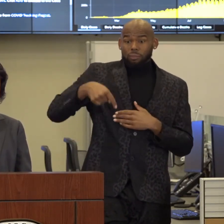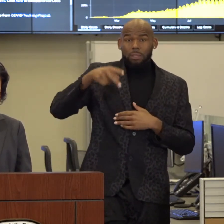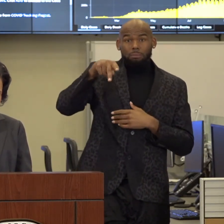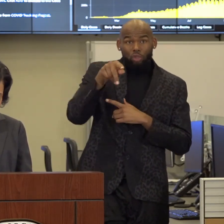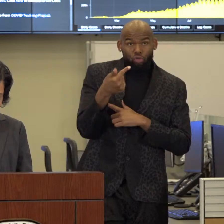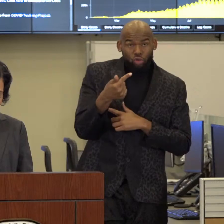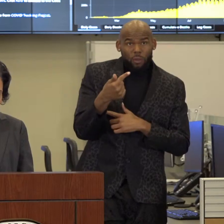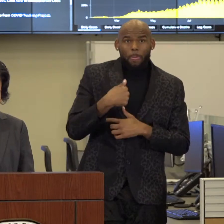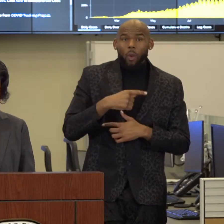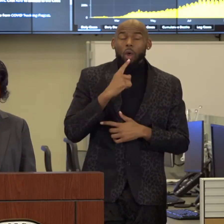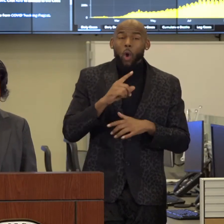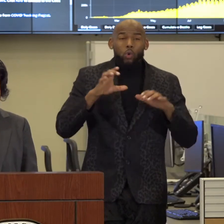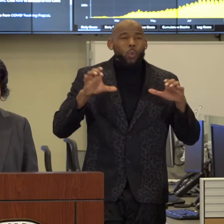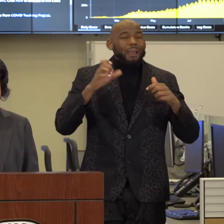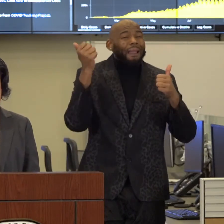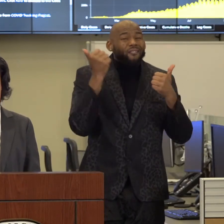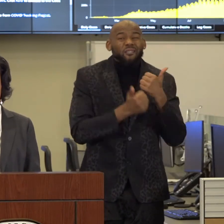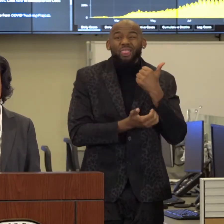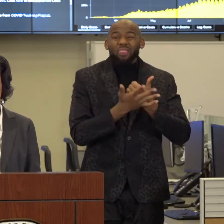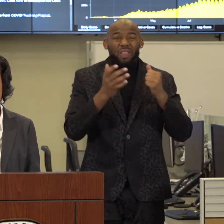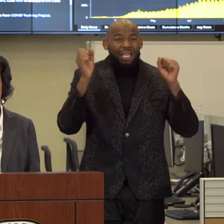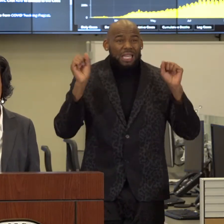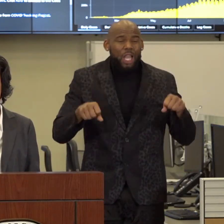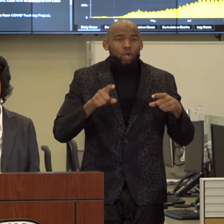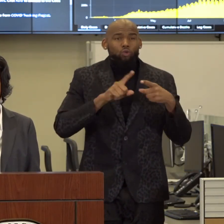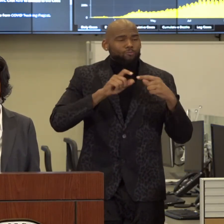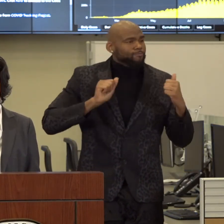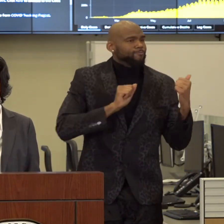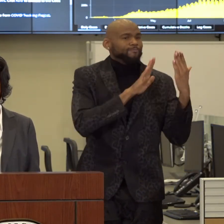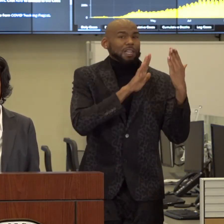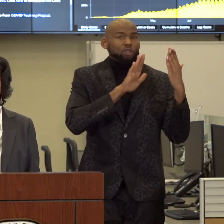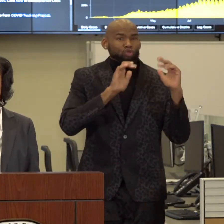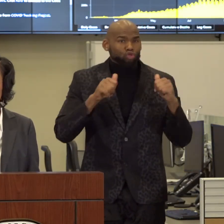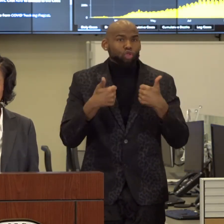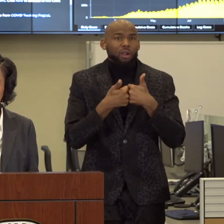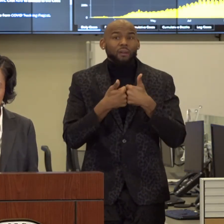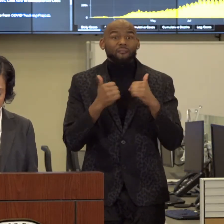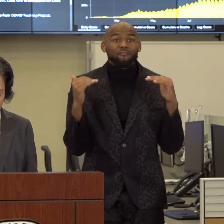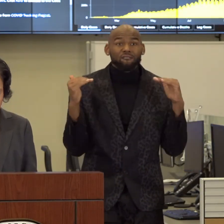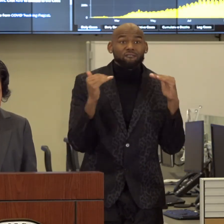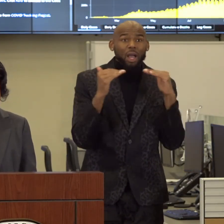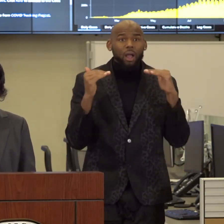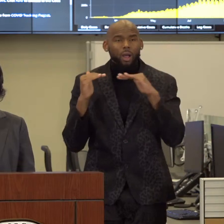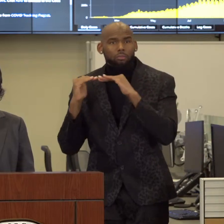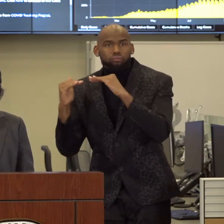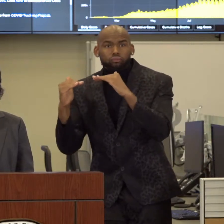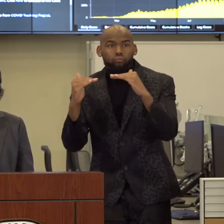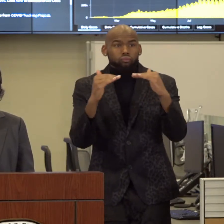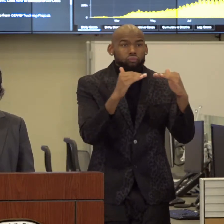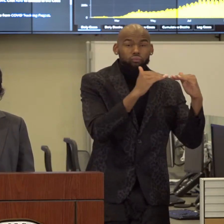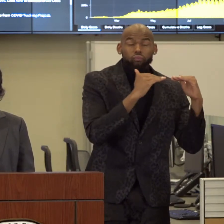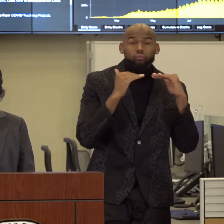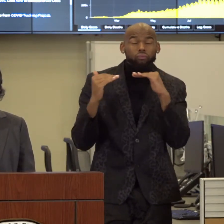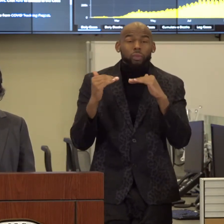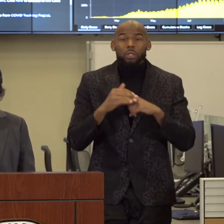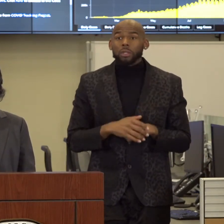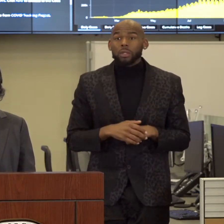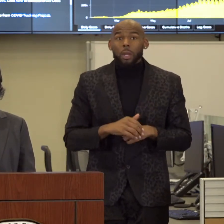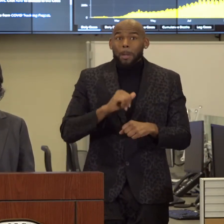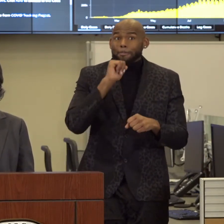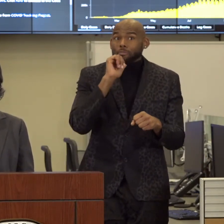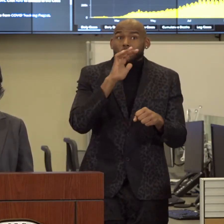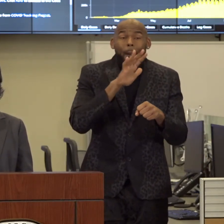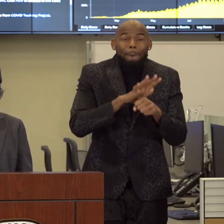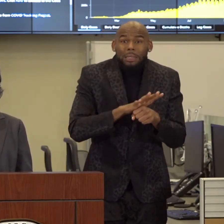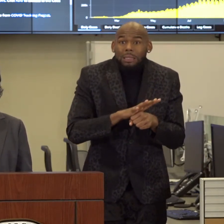County, we are doing everything we can to confront this newest challenge in a fair and equitable way. And so I cannot promise